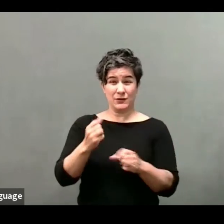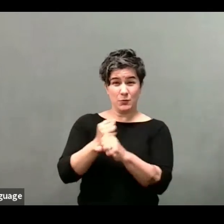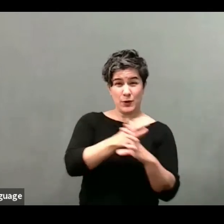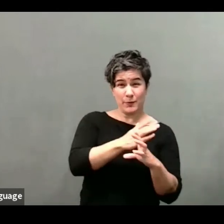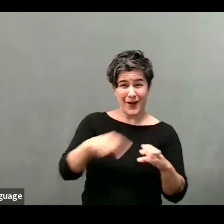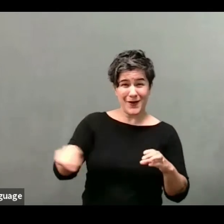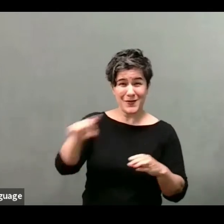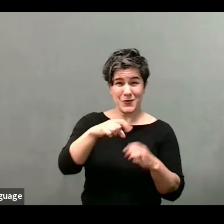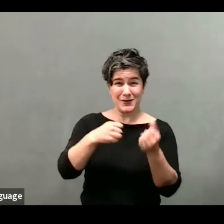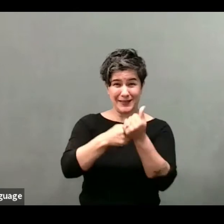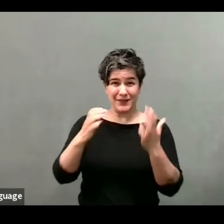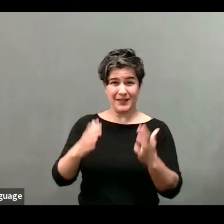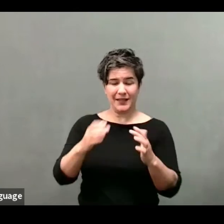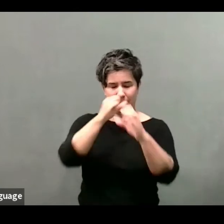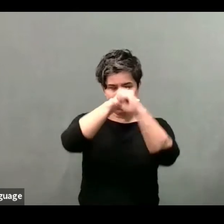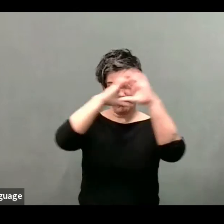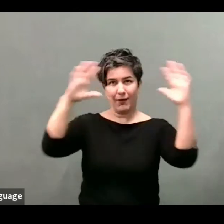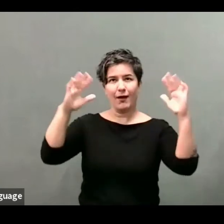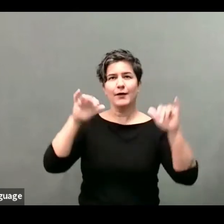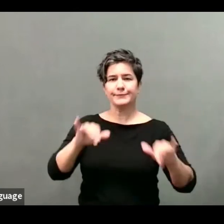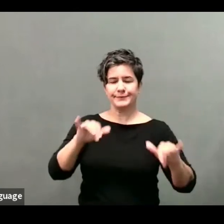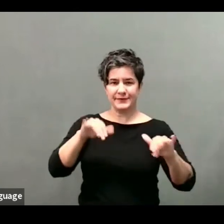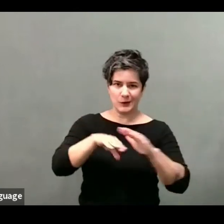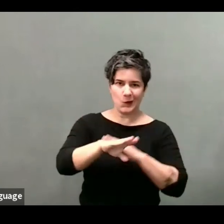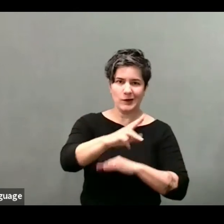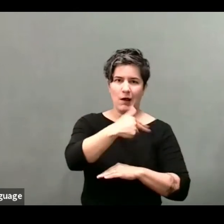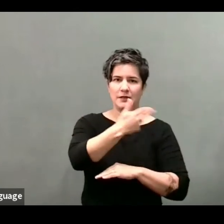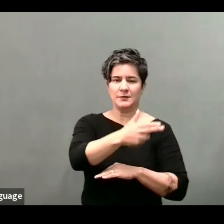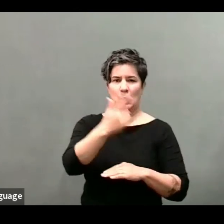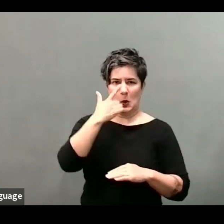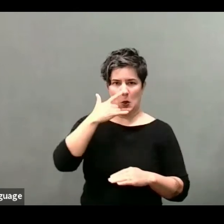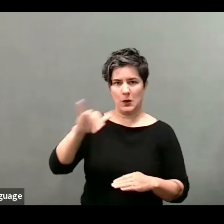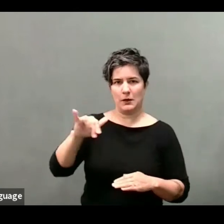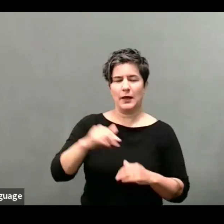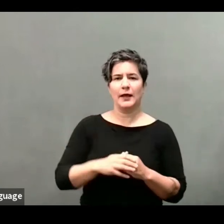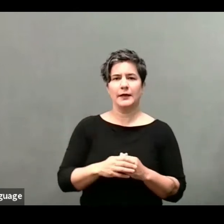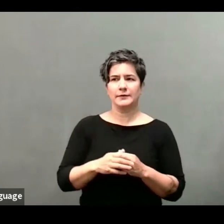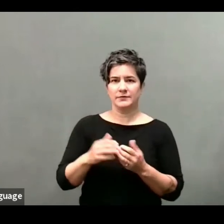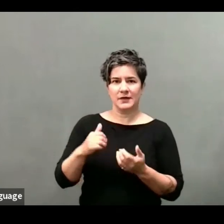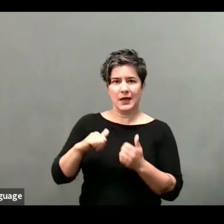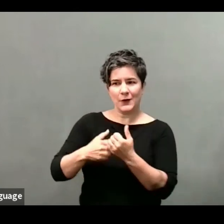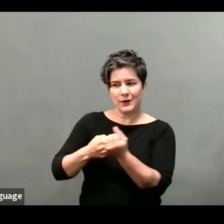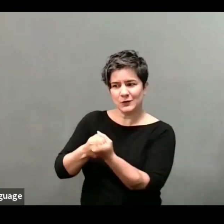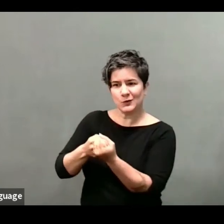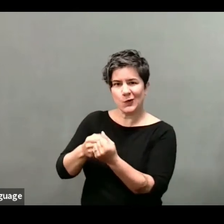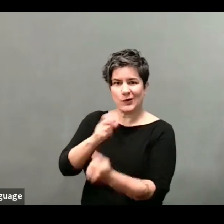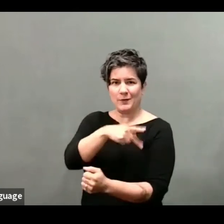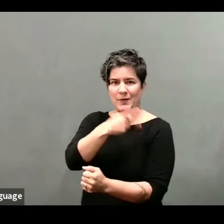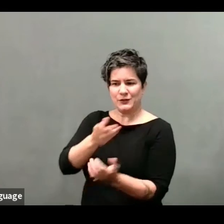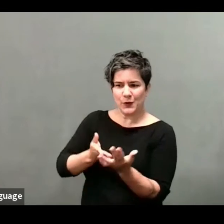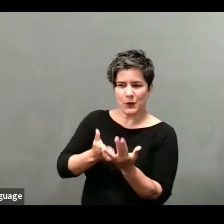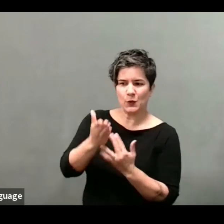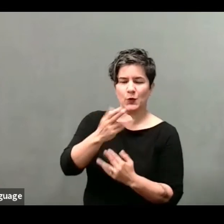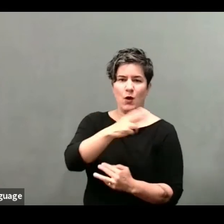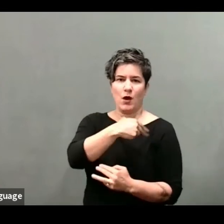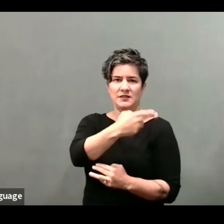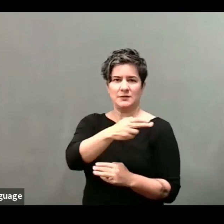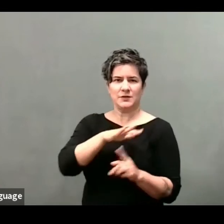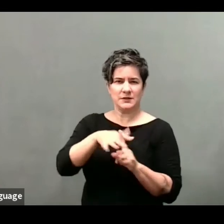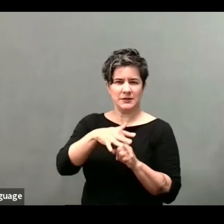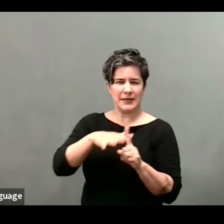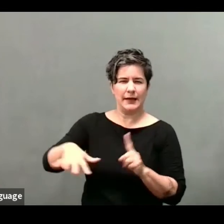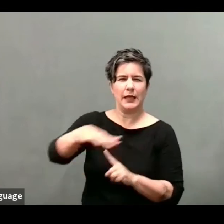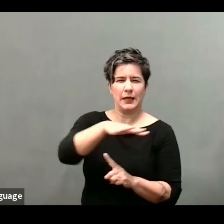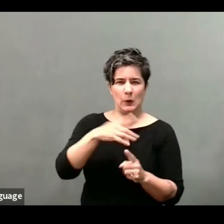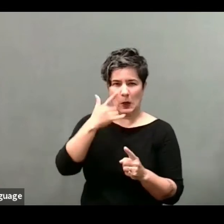an advocate, or also helping to guide a patient through it or give them an idea of what their options are.